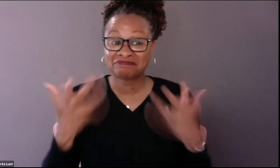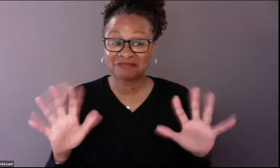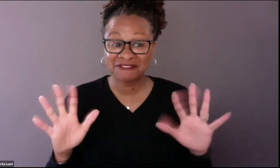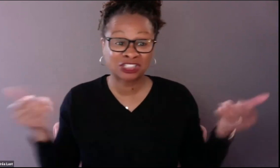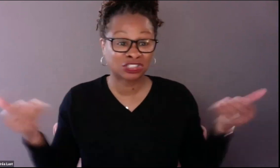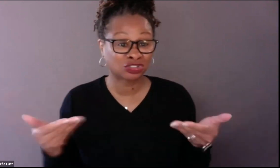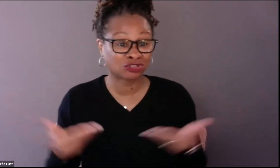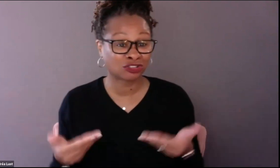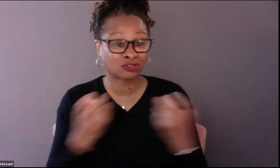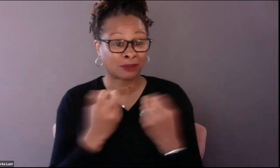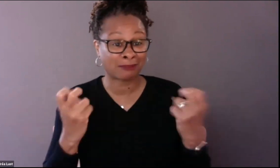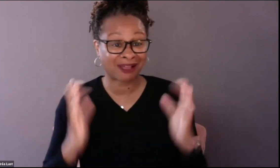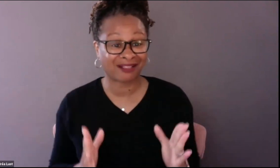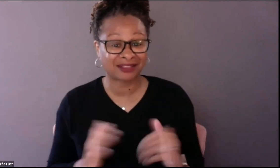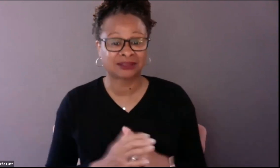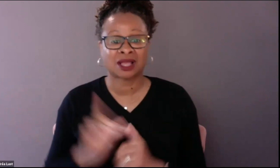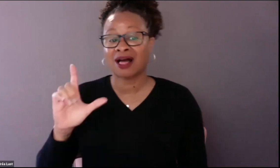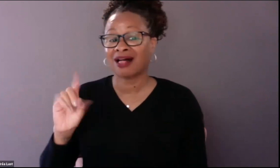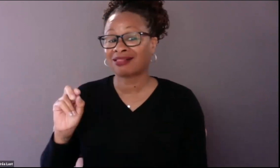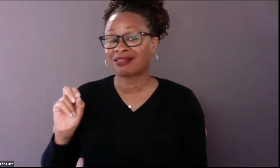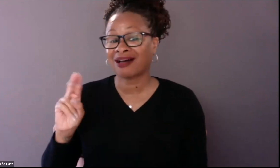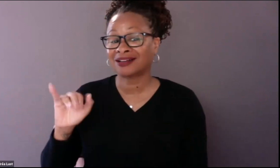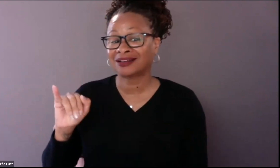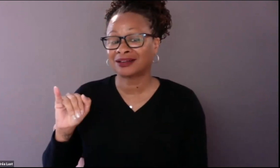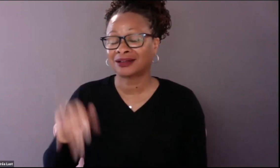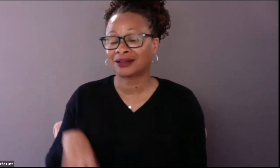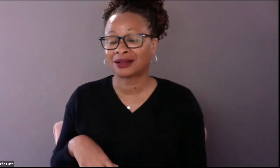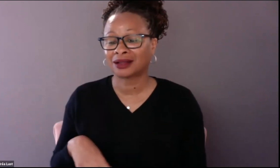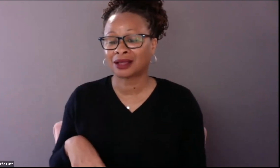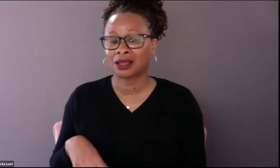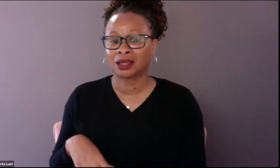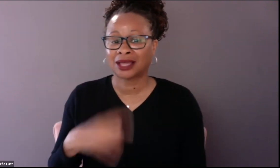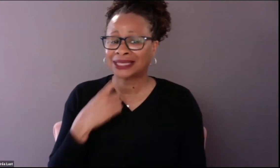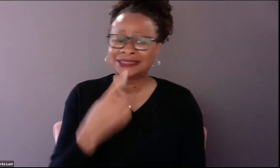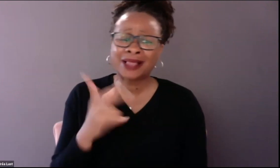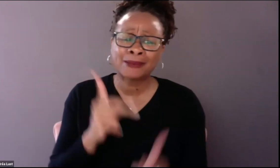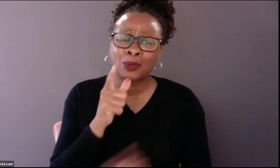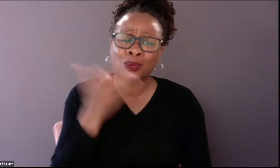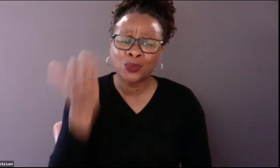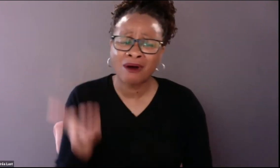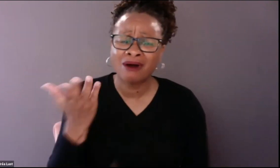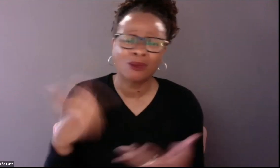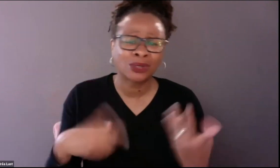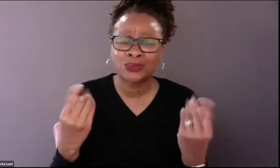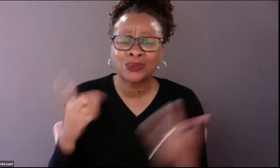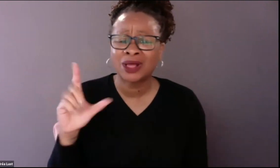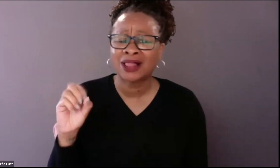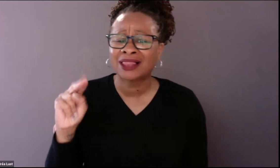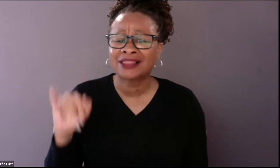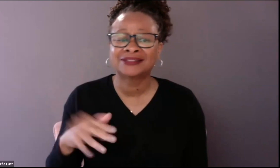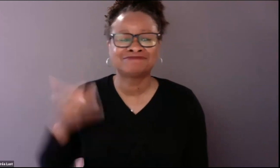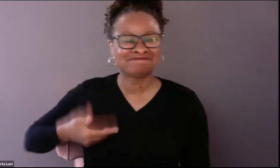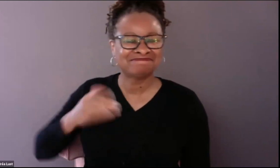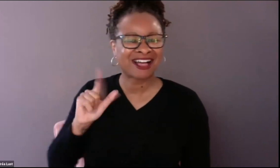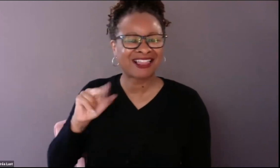panelists. Lonnie, people don't tell the people who you are and what you do. So my name is